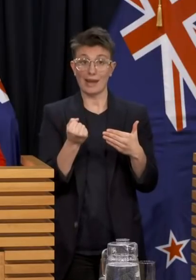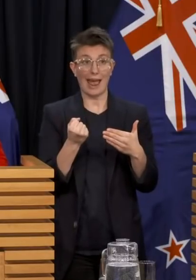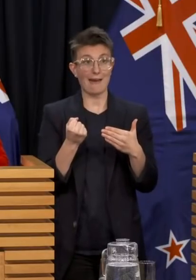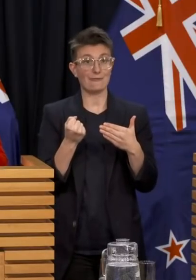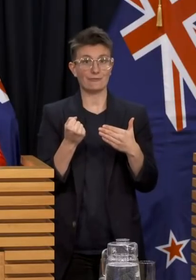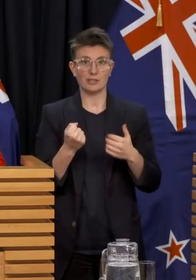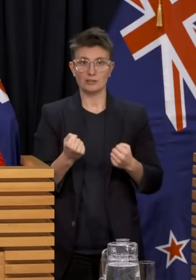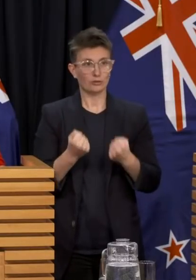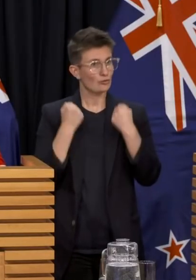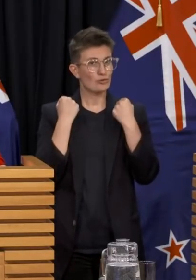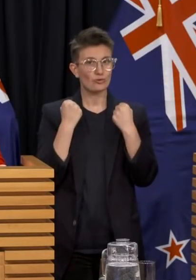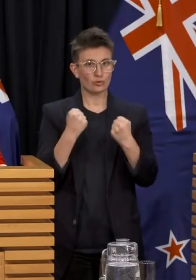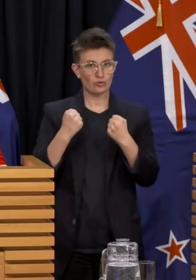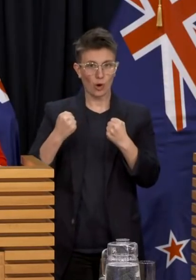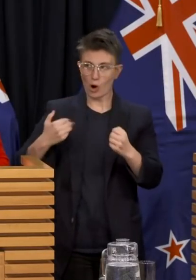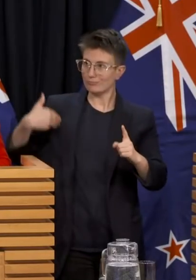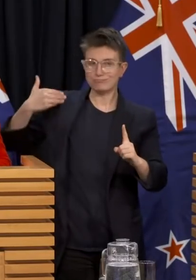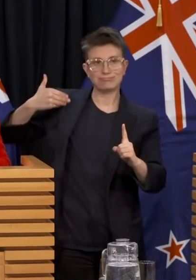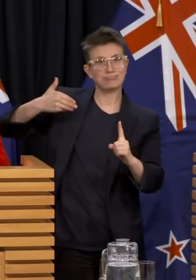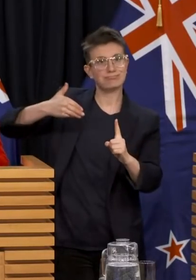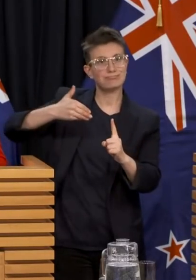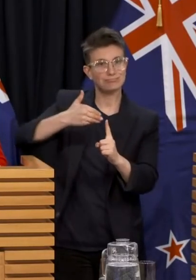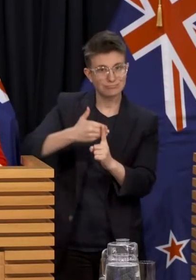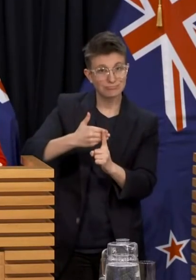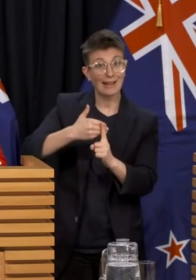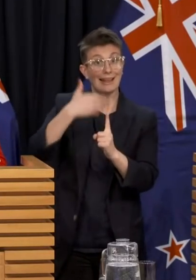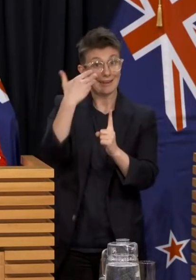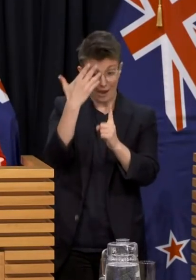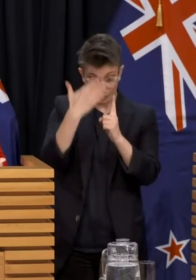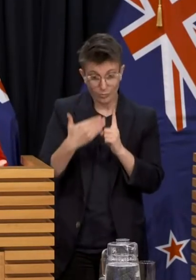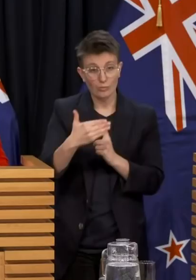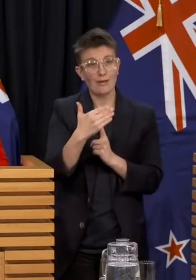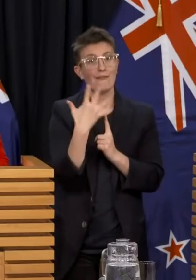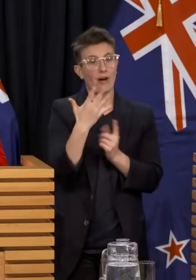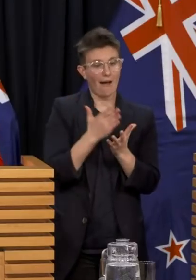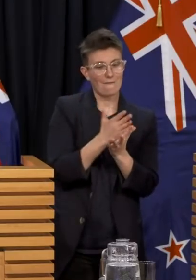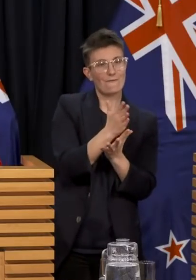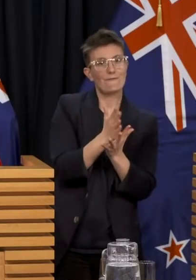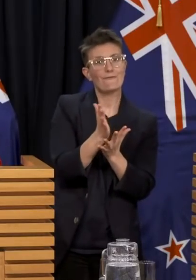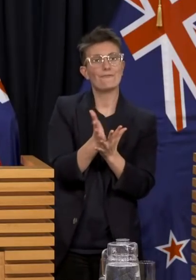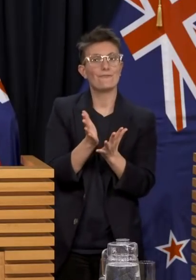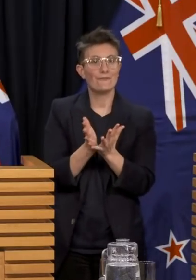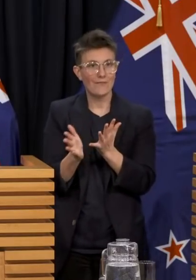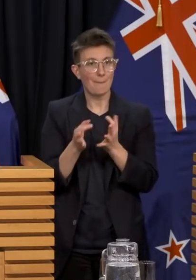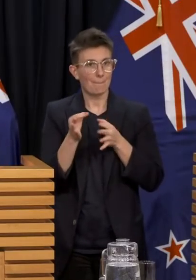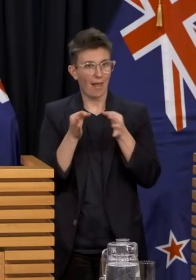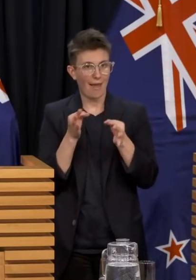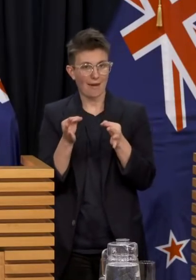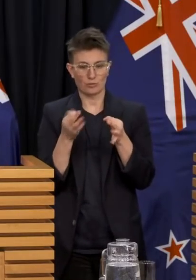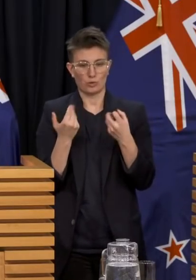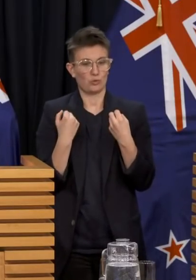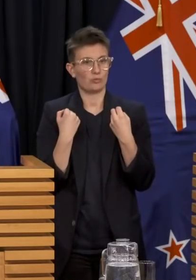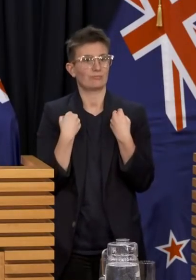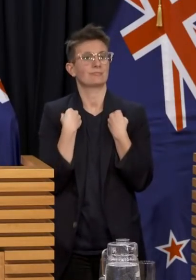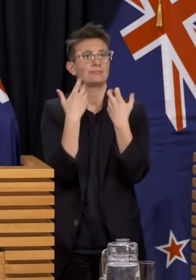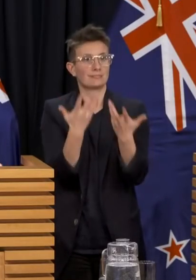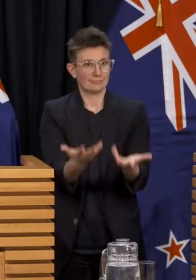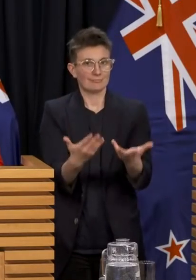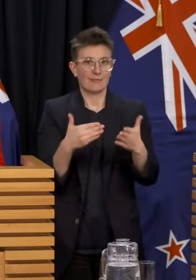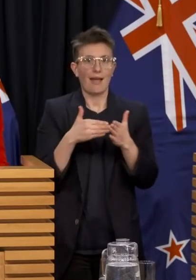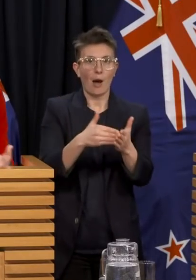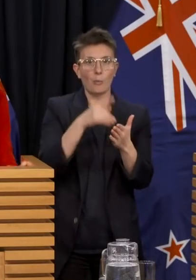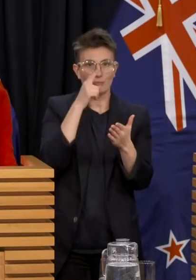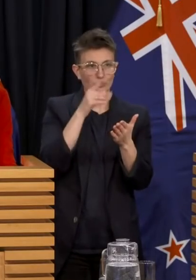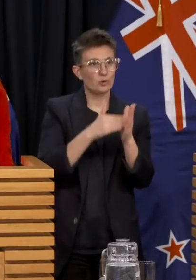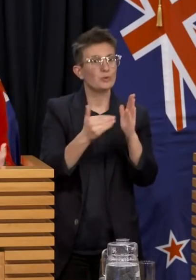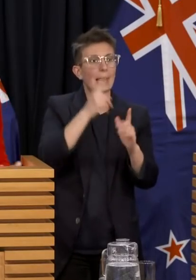5-point plan, which is about investing in New Zealanders' skills. It is about creating jobs. It is about supporting small businesses who are the